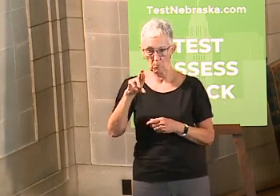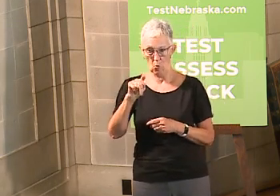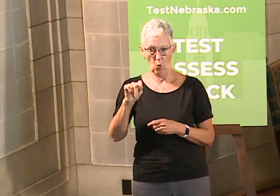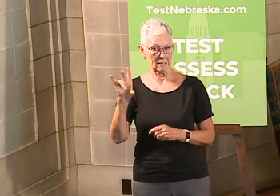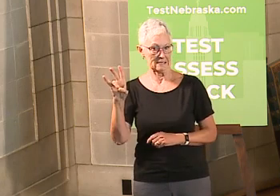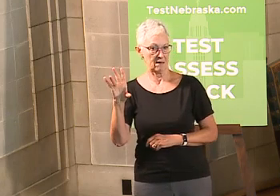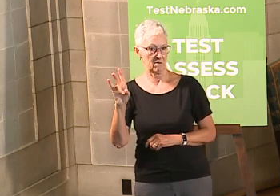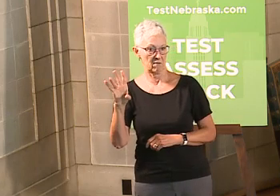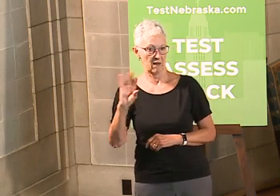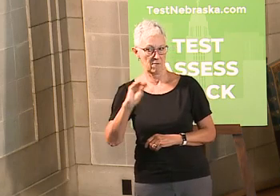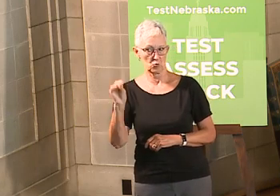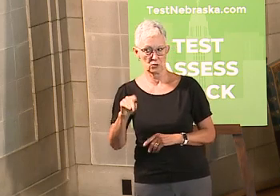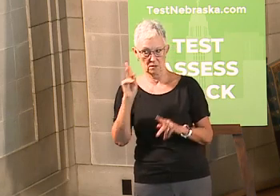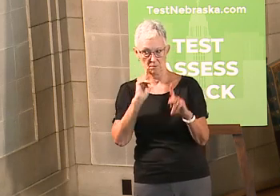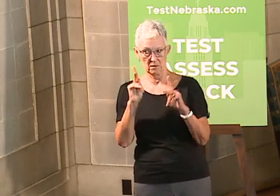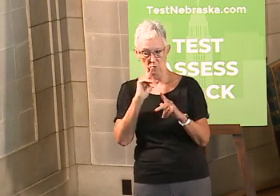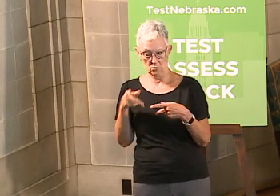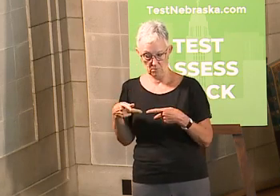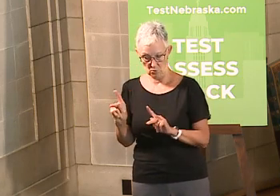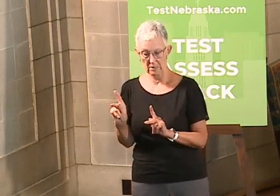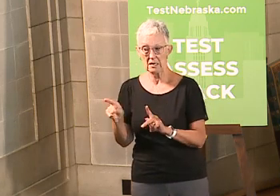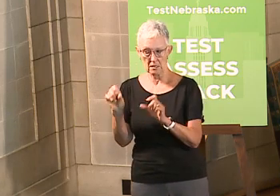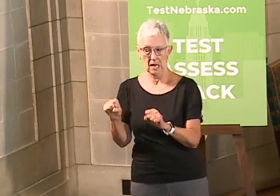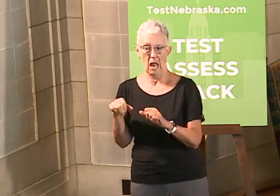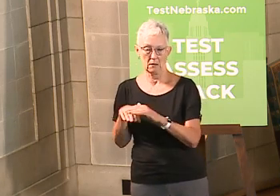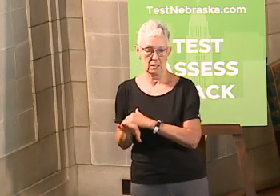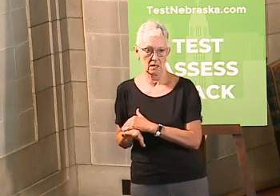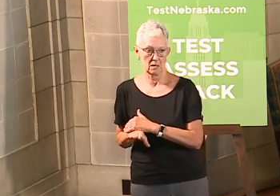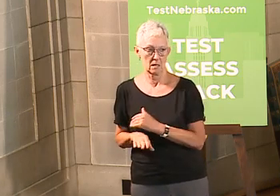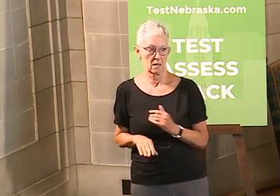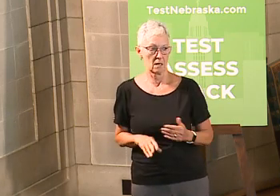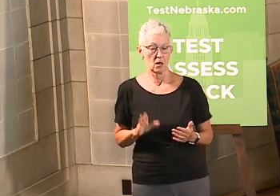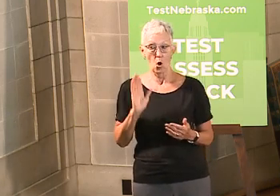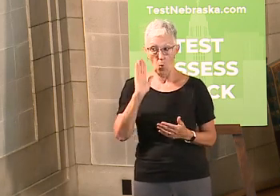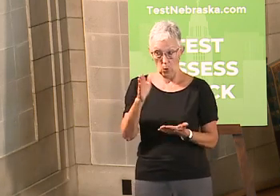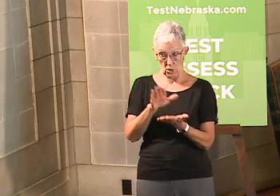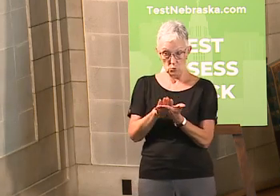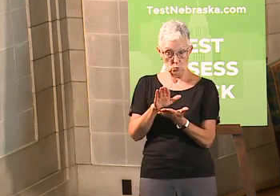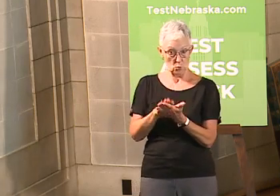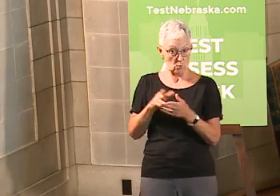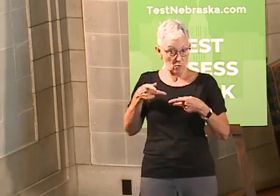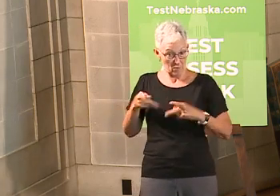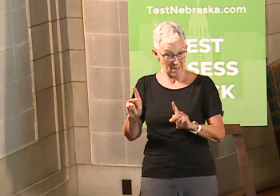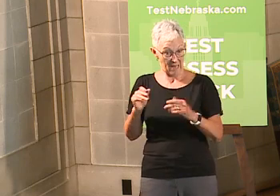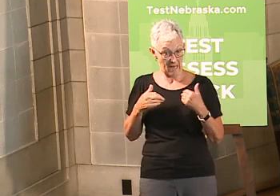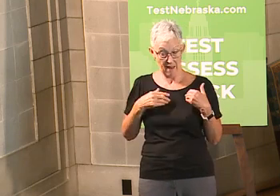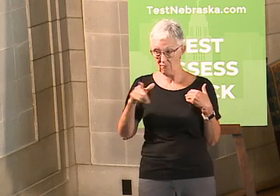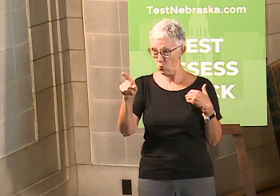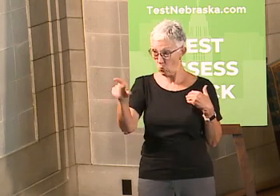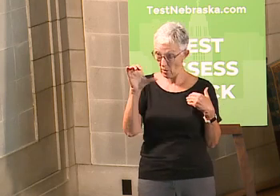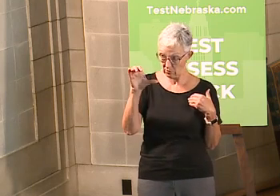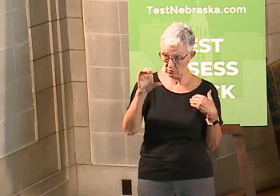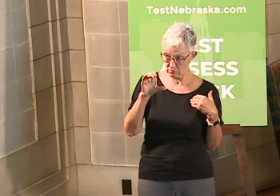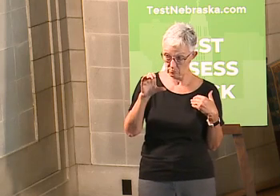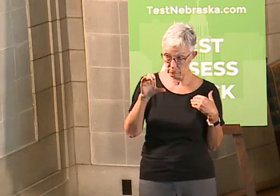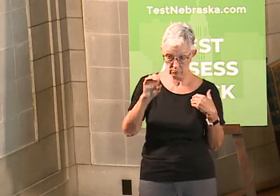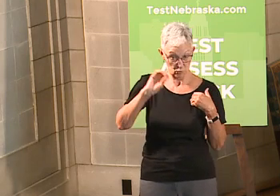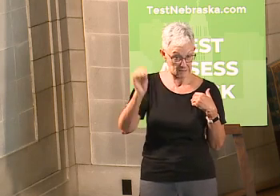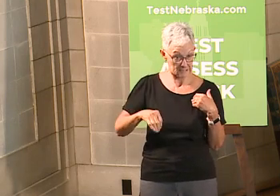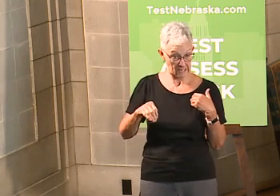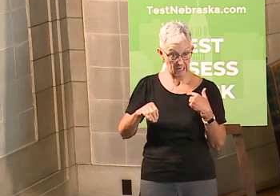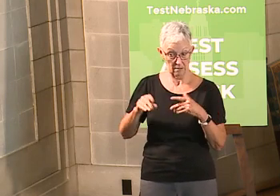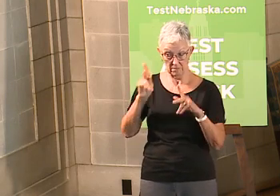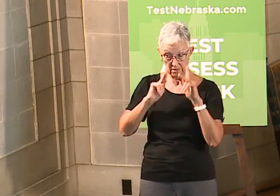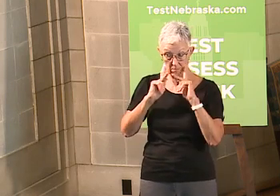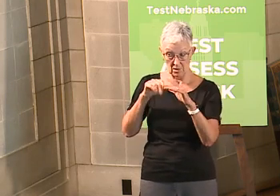full stadiums with regard to their sporting events? And the answer is yes. However, if there's going to be more than 500 people in most of the